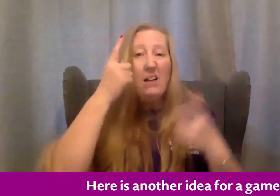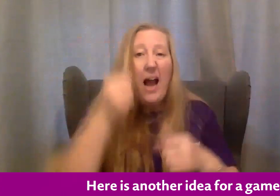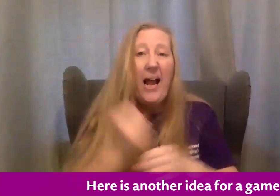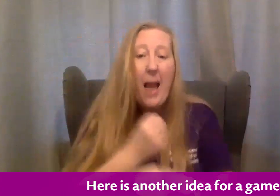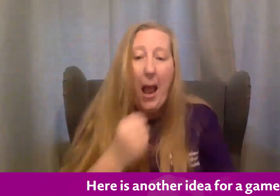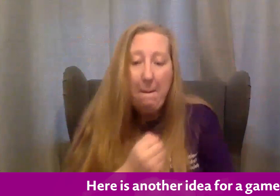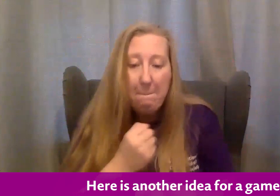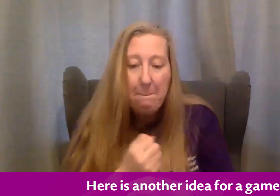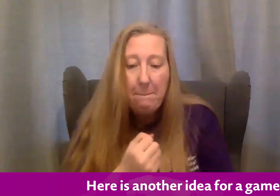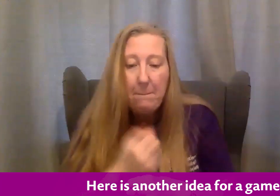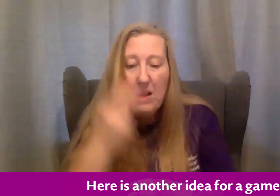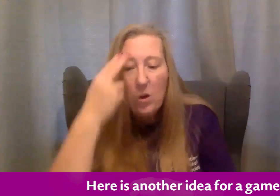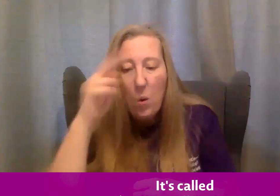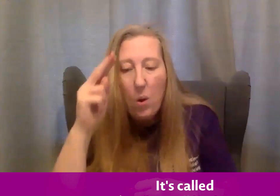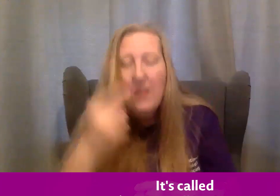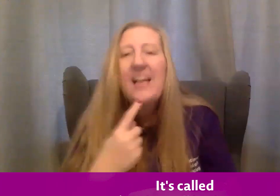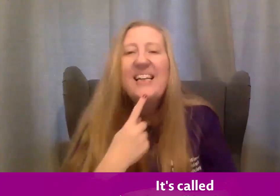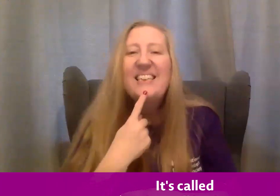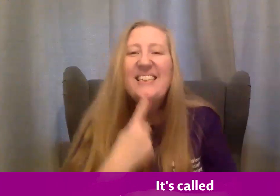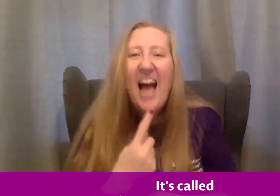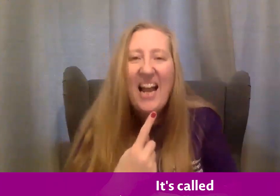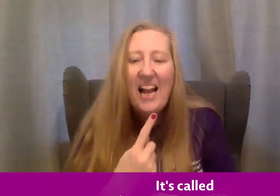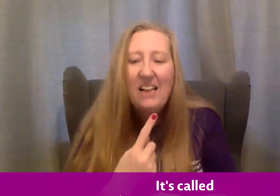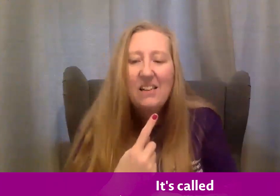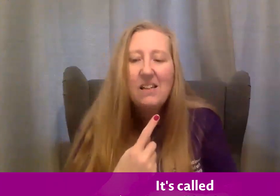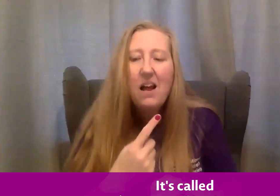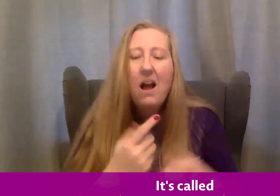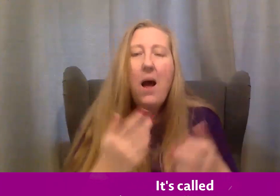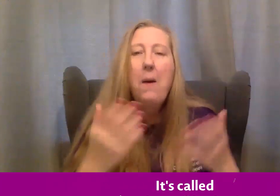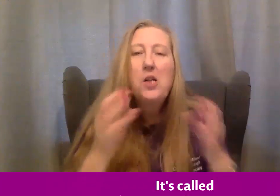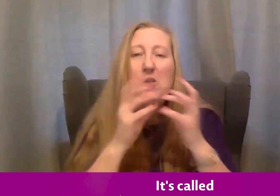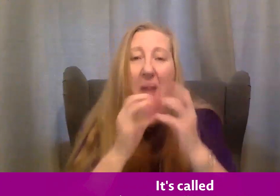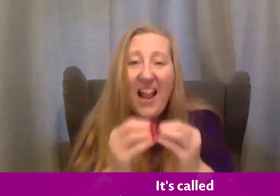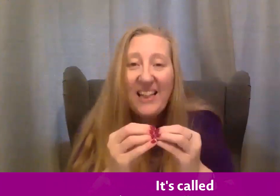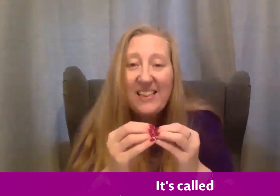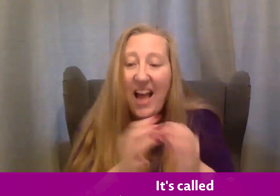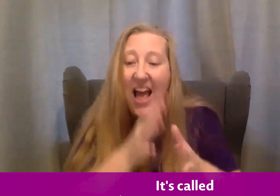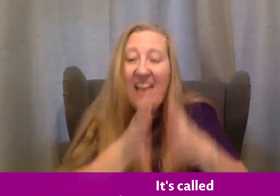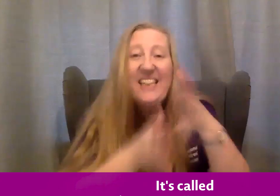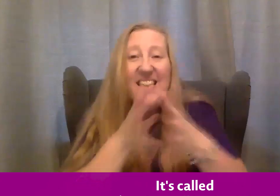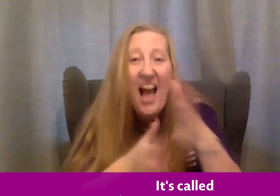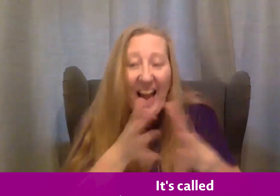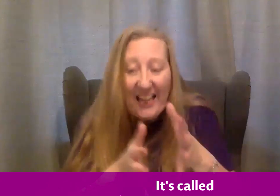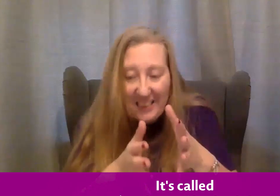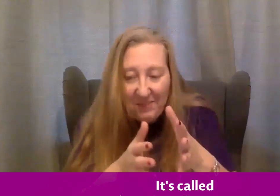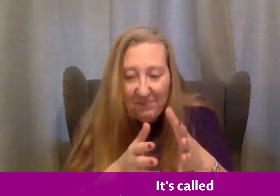Here's another idea for a game. It's called. Say it. Spell it. Sign it.